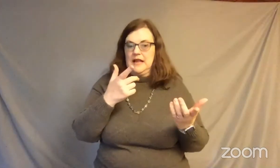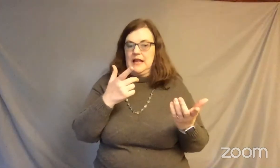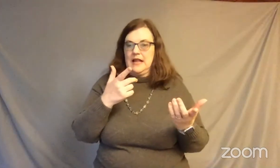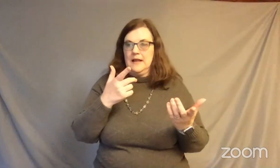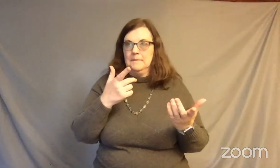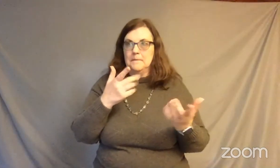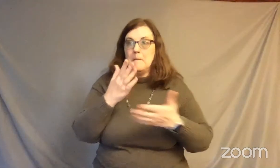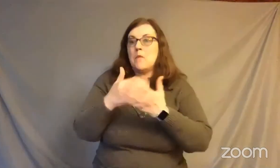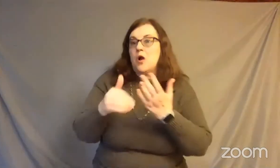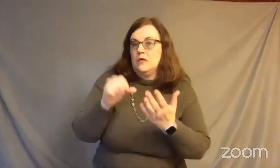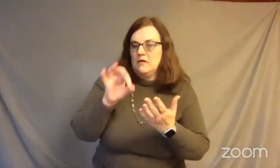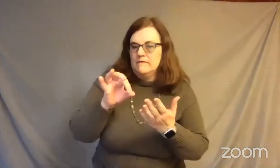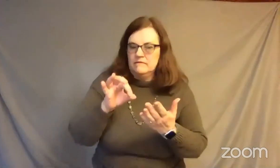formal internal systems.